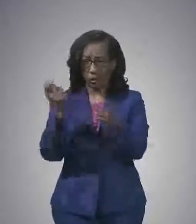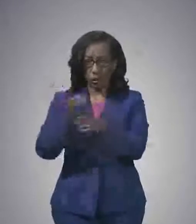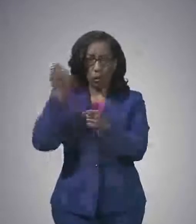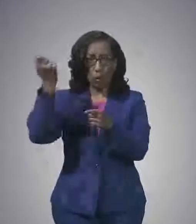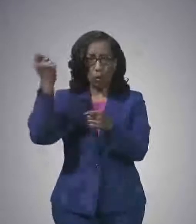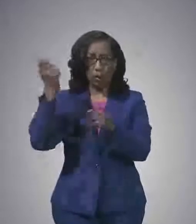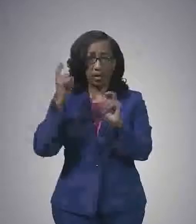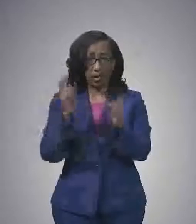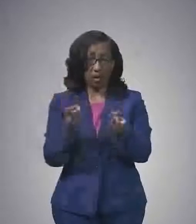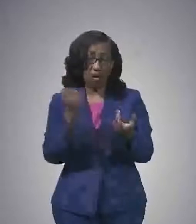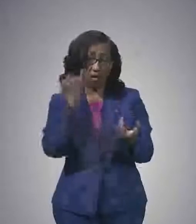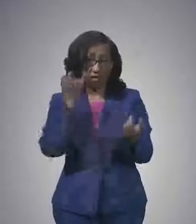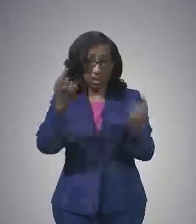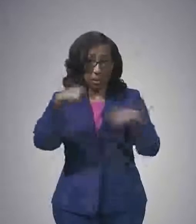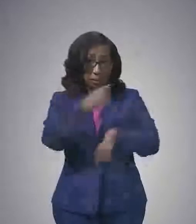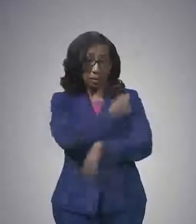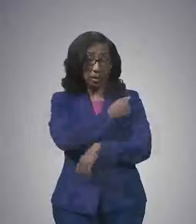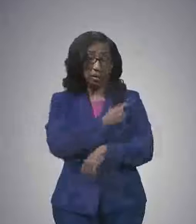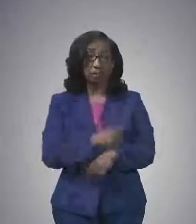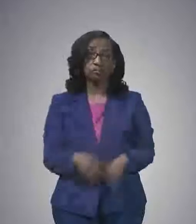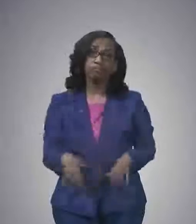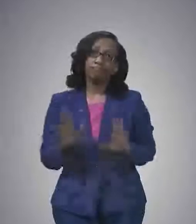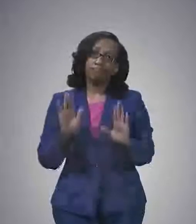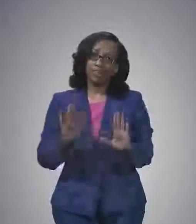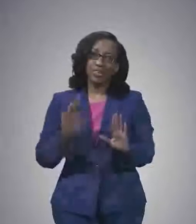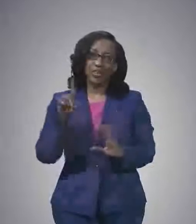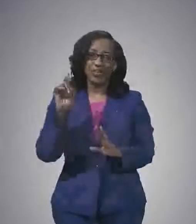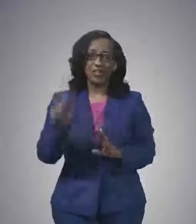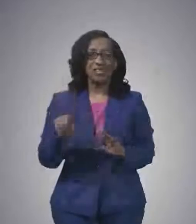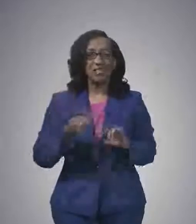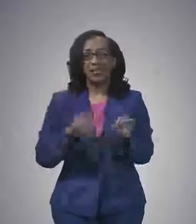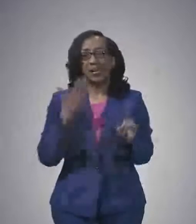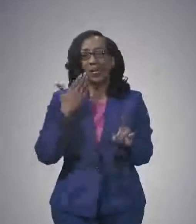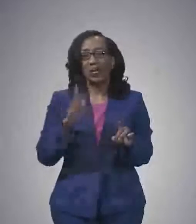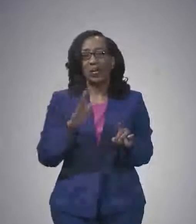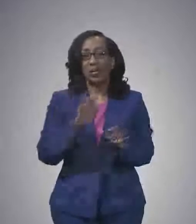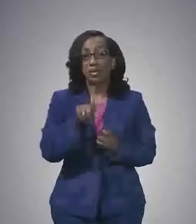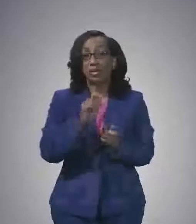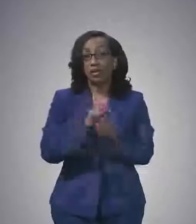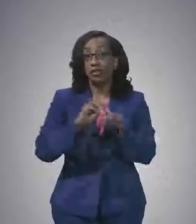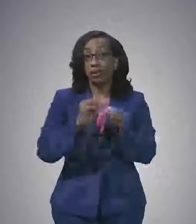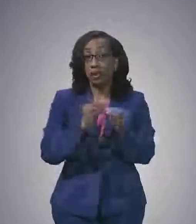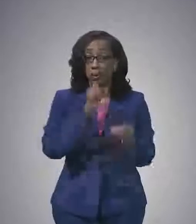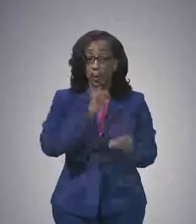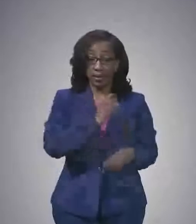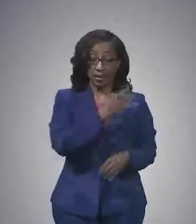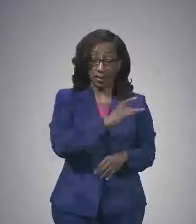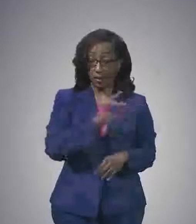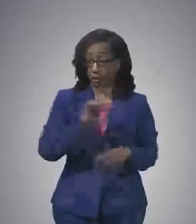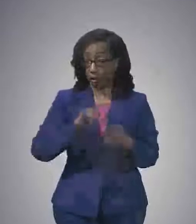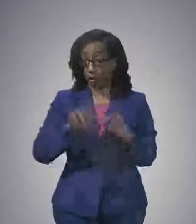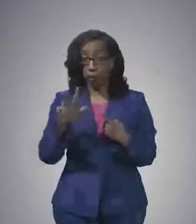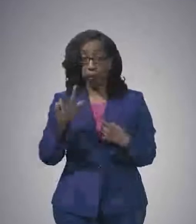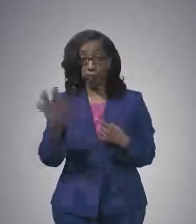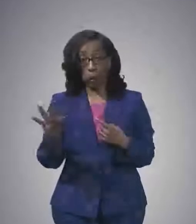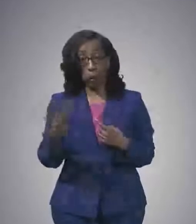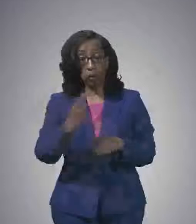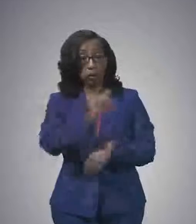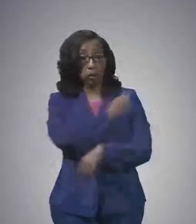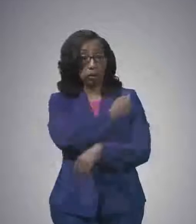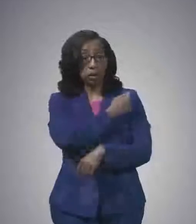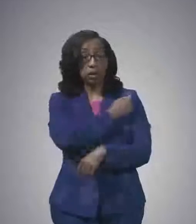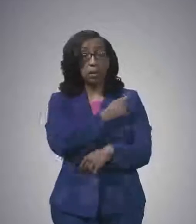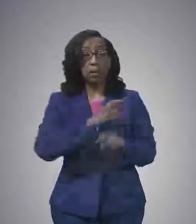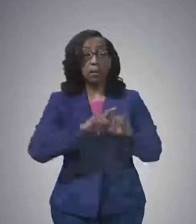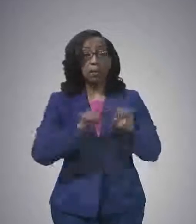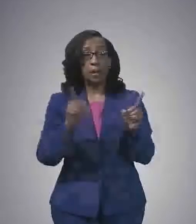It's a great question. I don't have the specific number for 18 to 34-year-olds who may be getting vaccinated, but what I